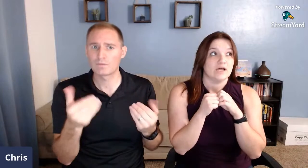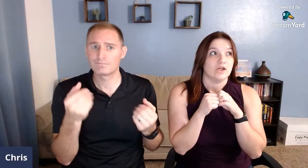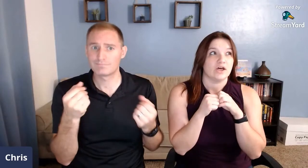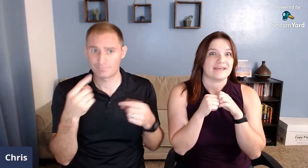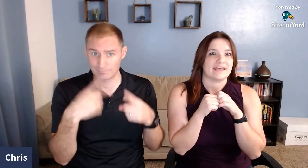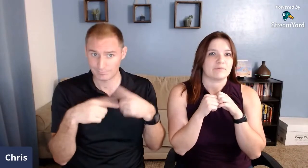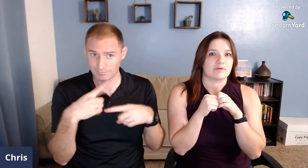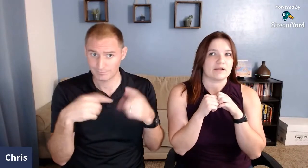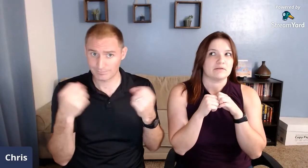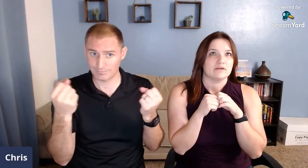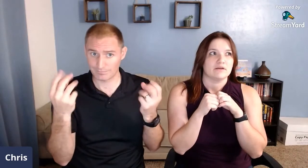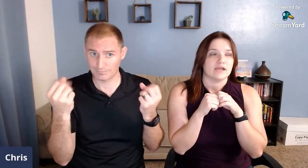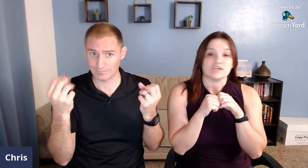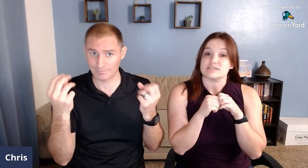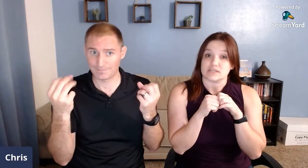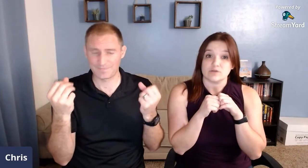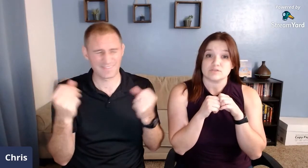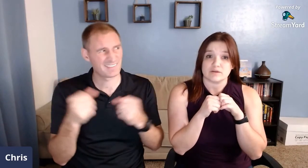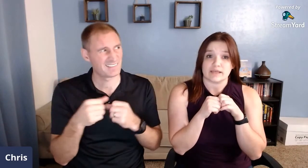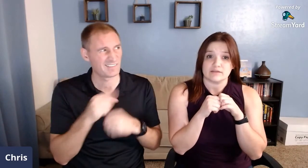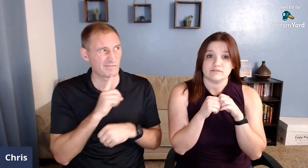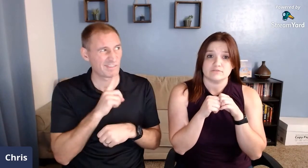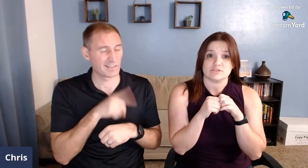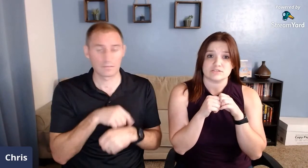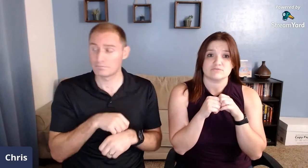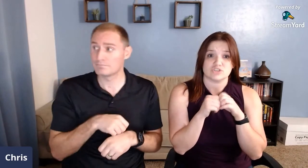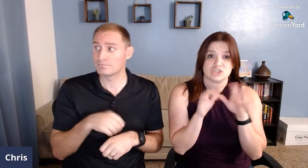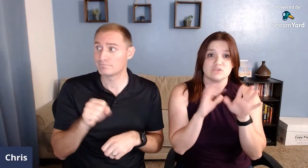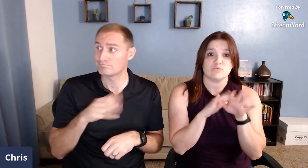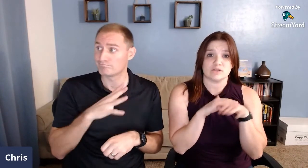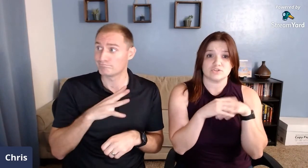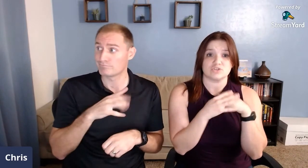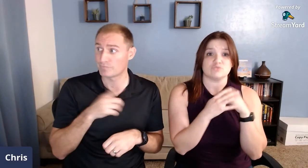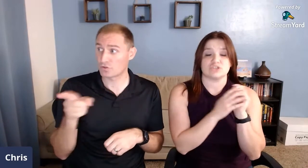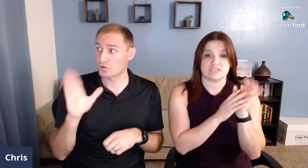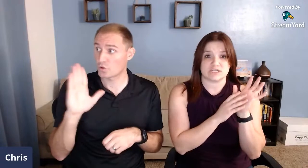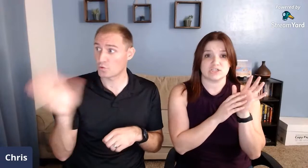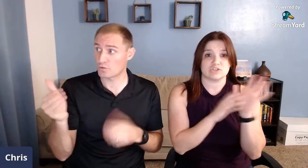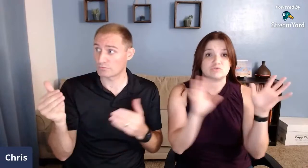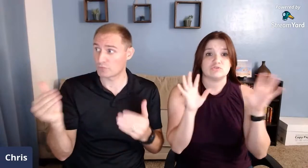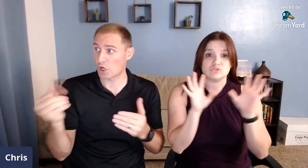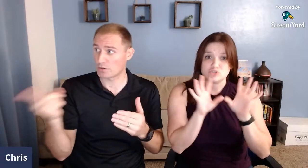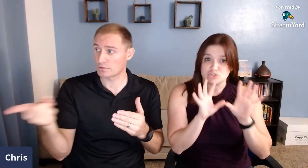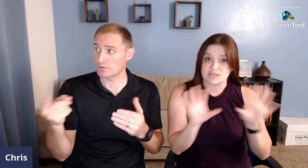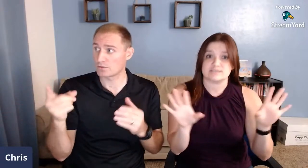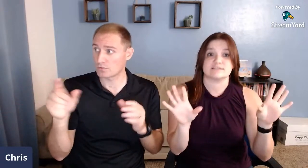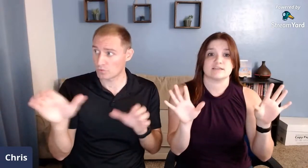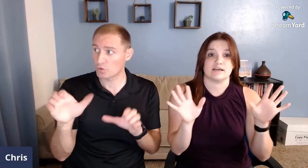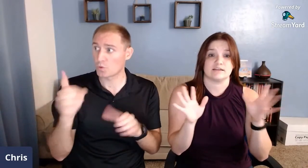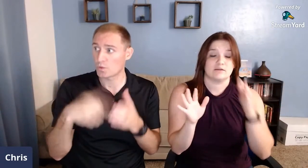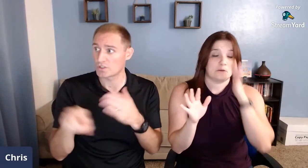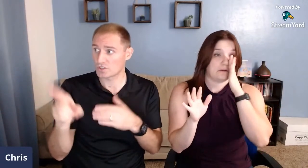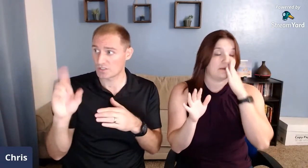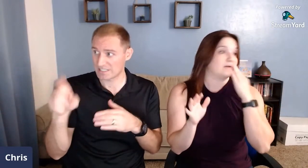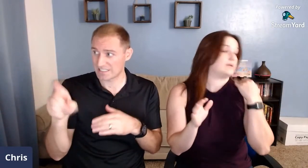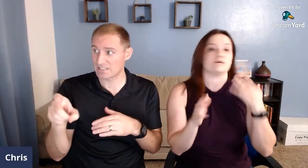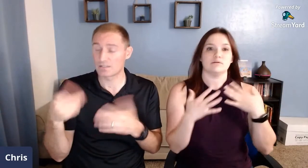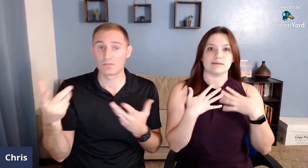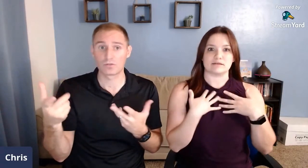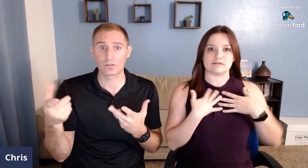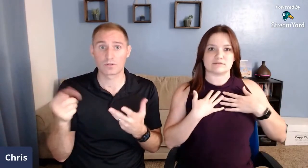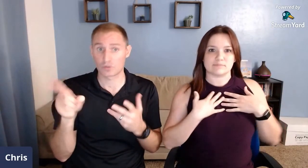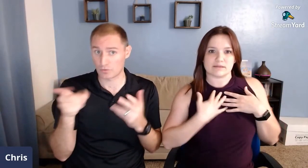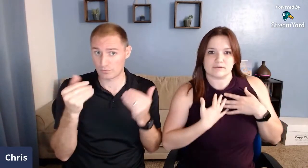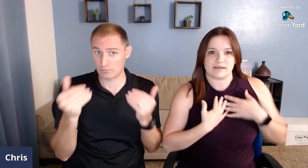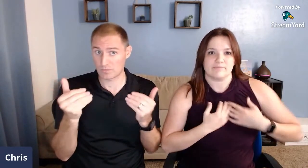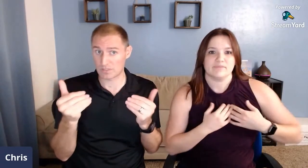like, "No, that can't be right." And she's like, "No, it's okay. Just, she will do what she's going to do. Just sign." I'm like, "Oh